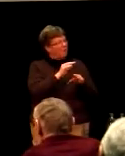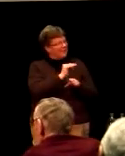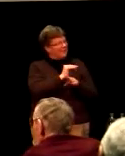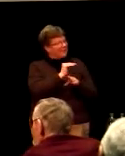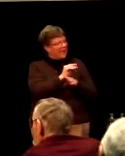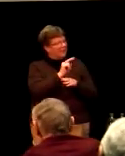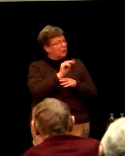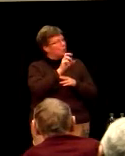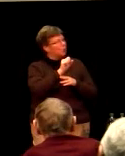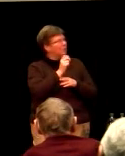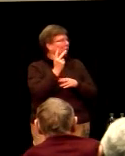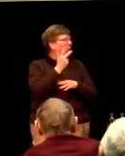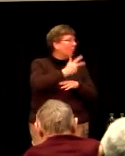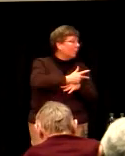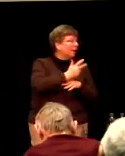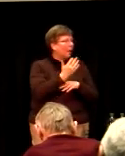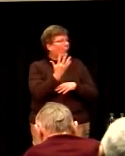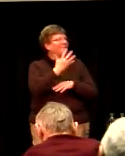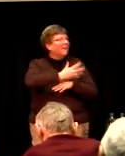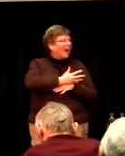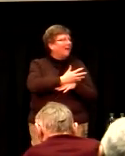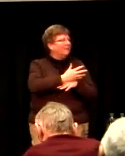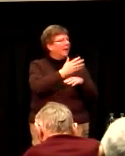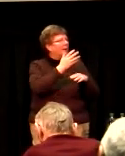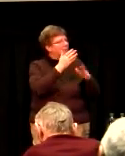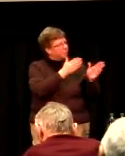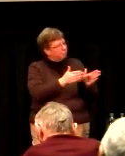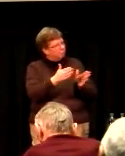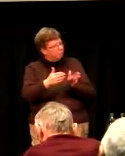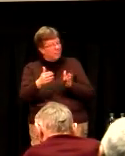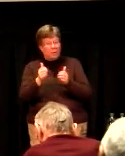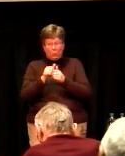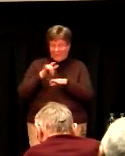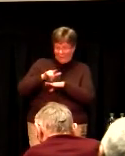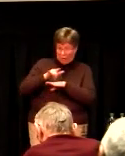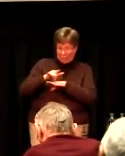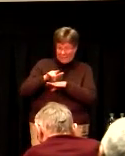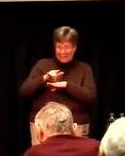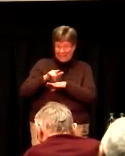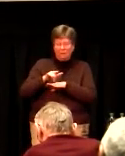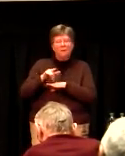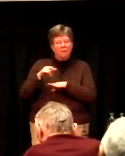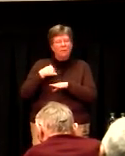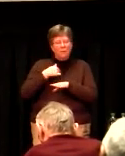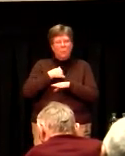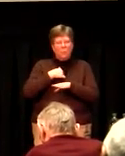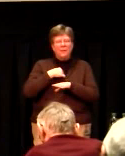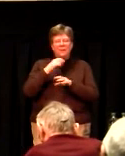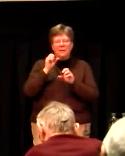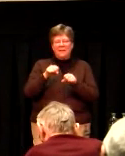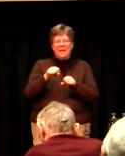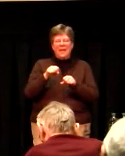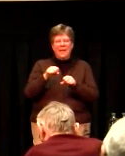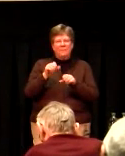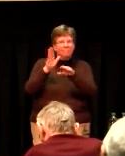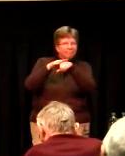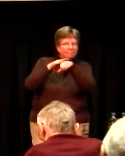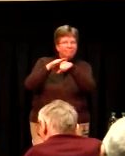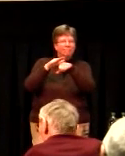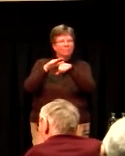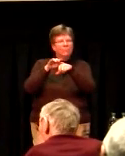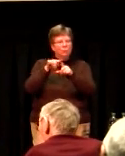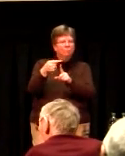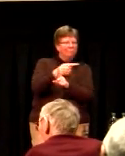is the 3-day, kind of, or the 5-day. And so with airplane travel, we will divert. Actually, if you're heading